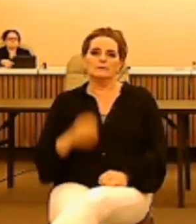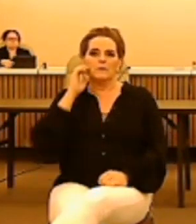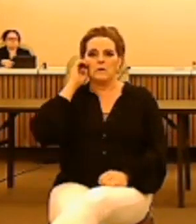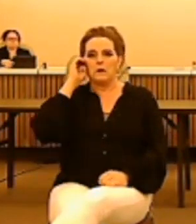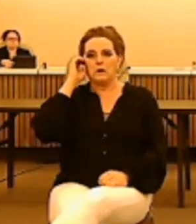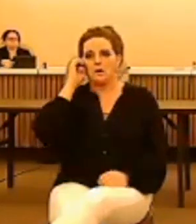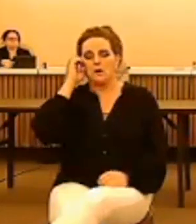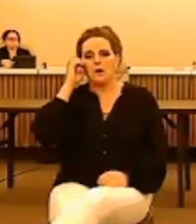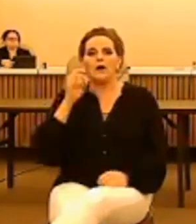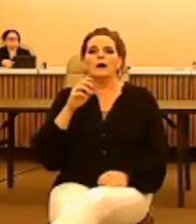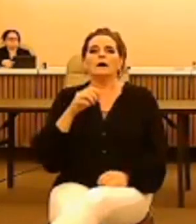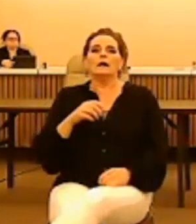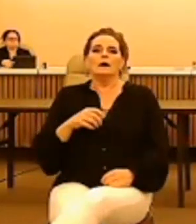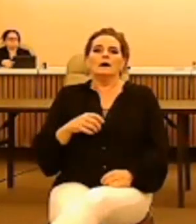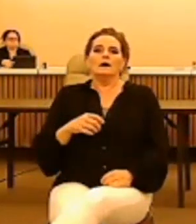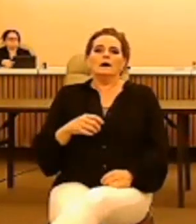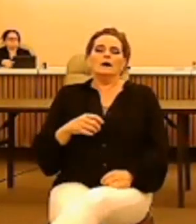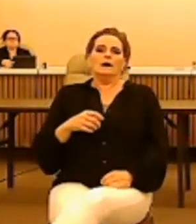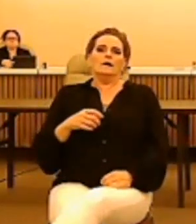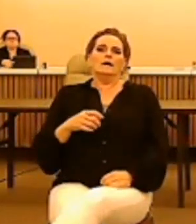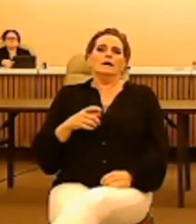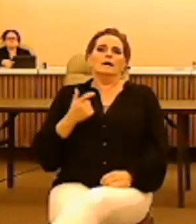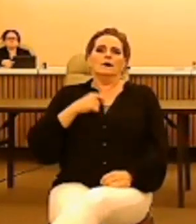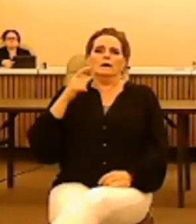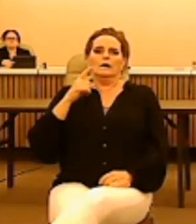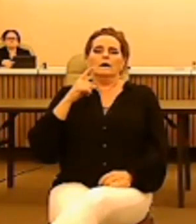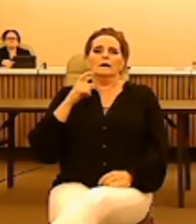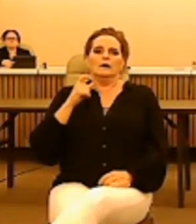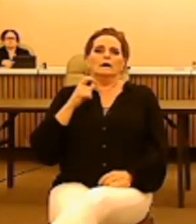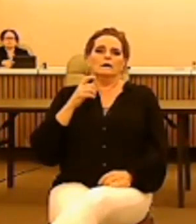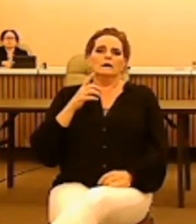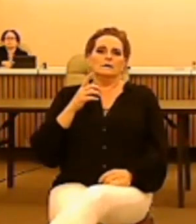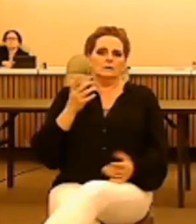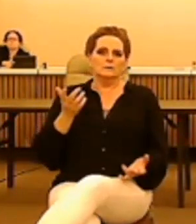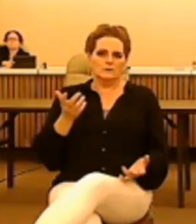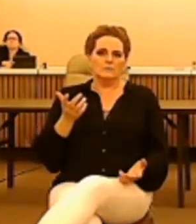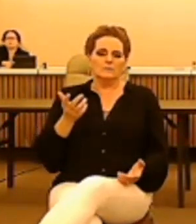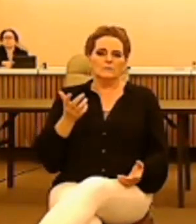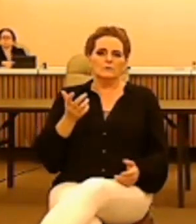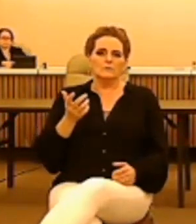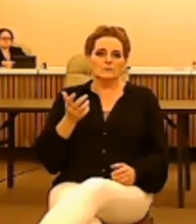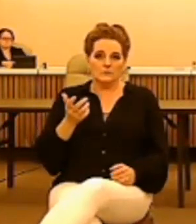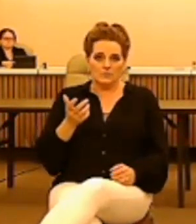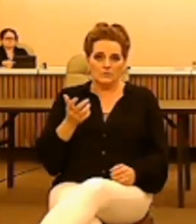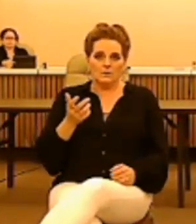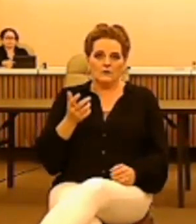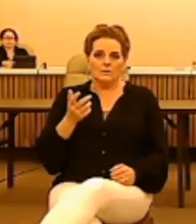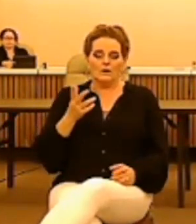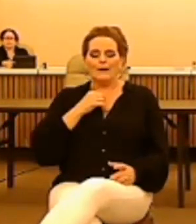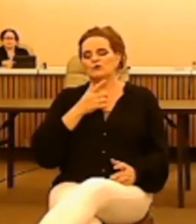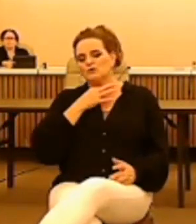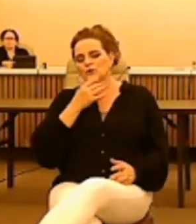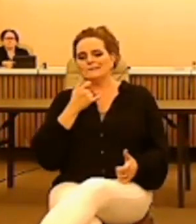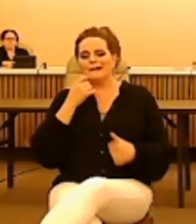My last question was secret related, but I think you already answered that with saying that just kind of goes along with anything further with the special use